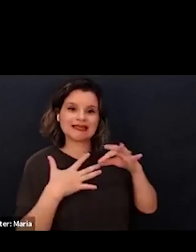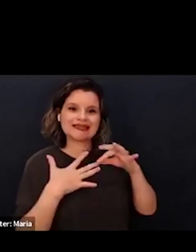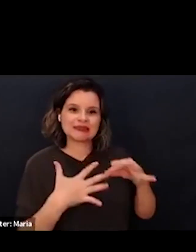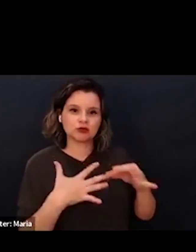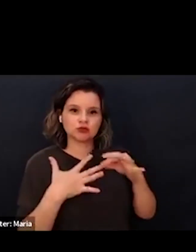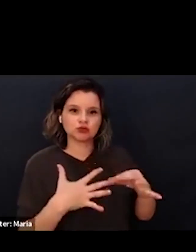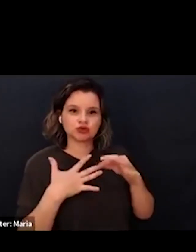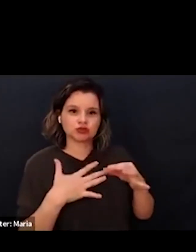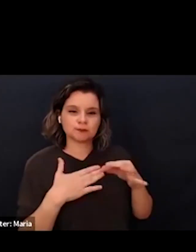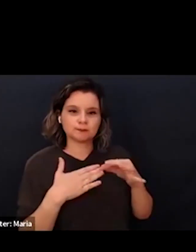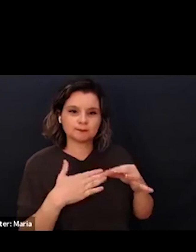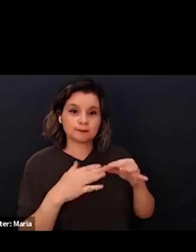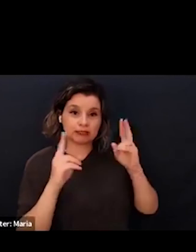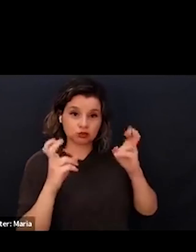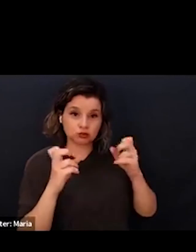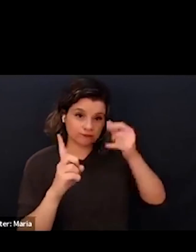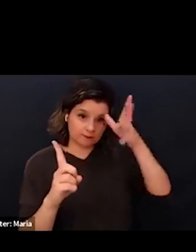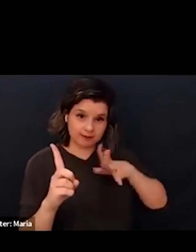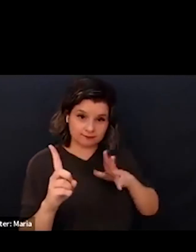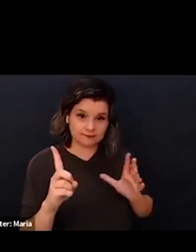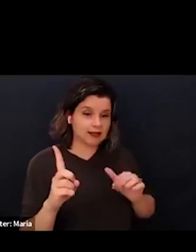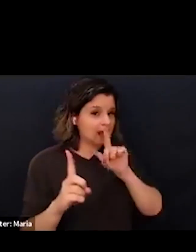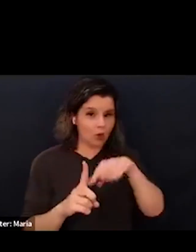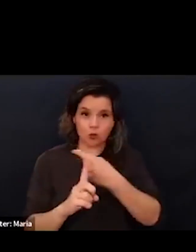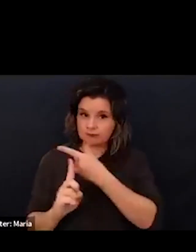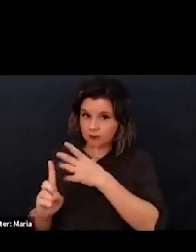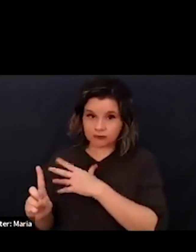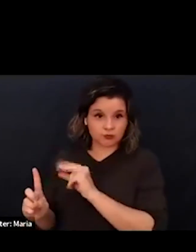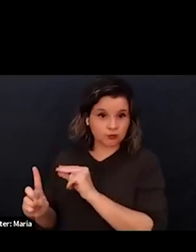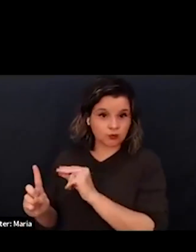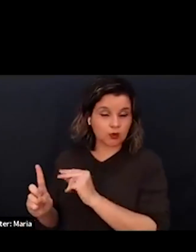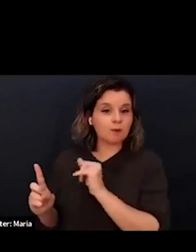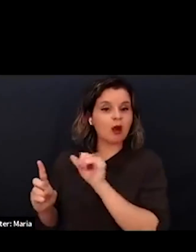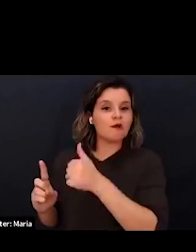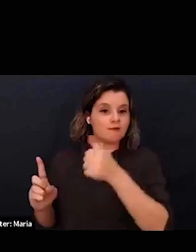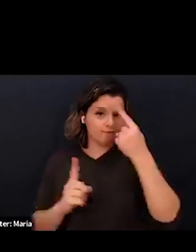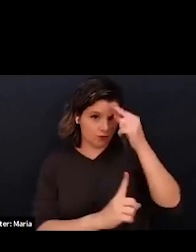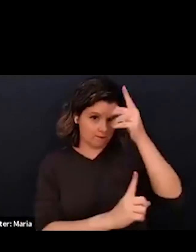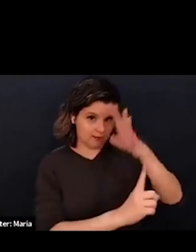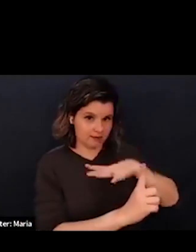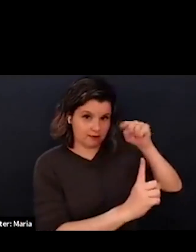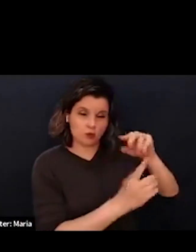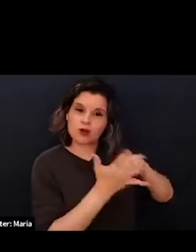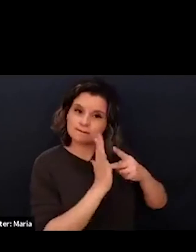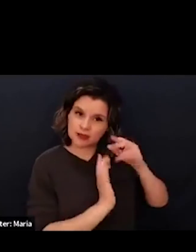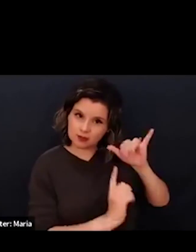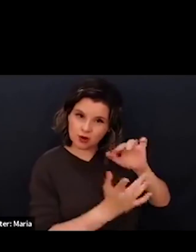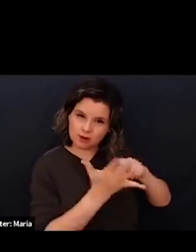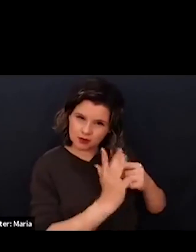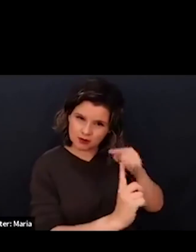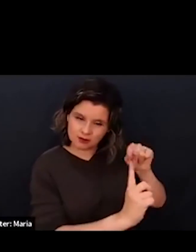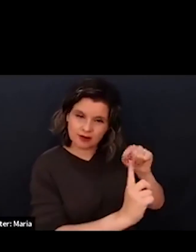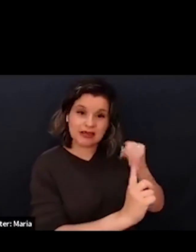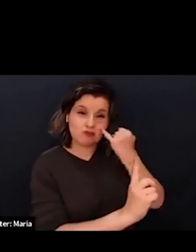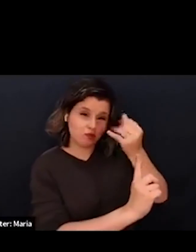issues for men, and not just for women and others, but for men. And what do I mean by that? What I mean is, if you're a